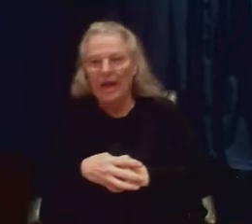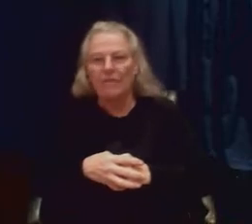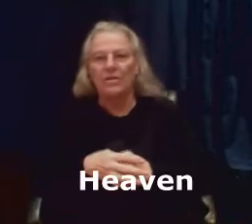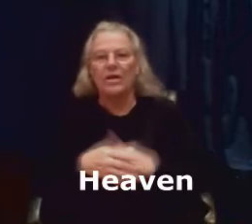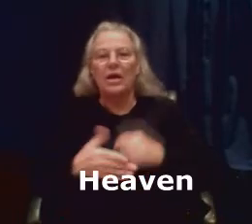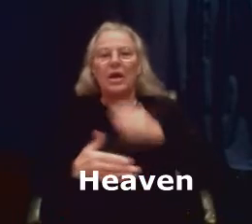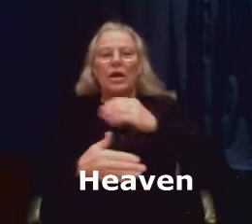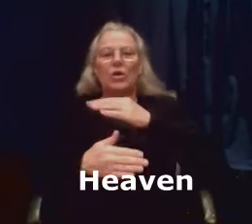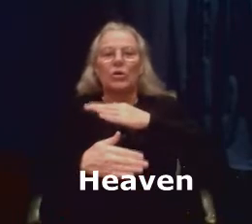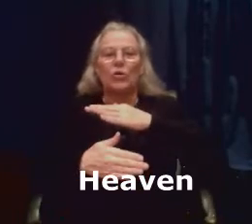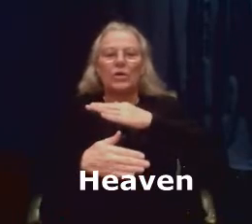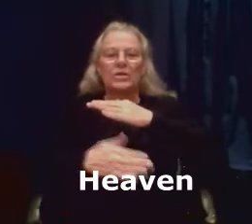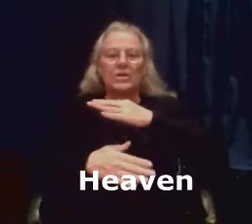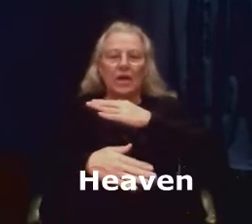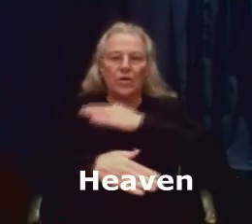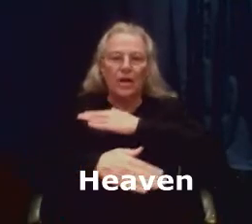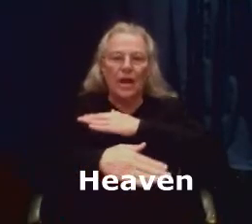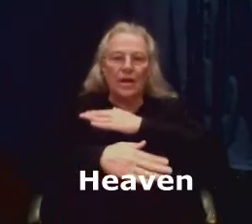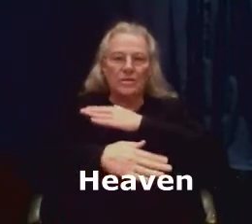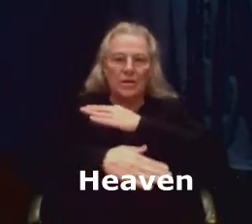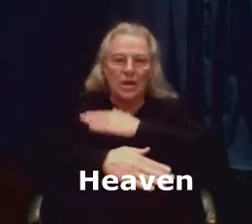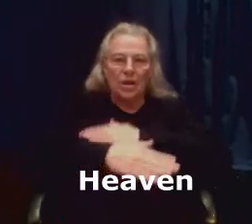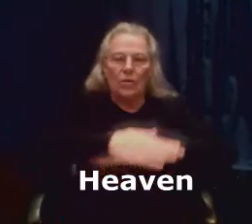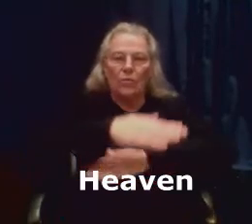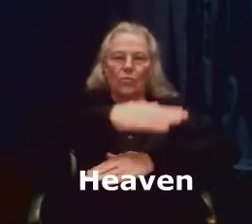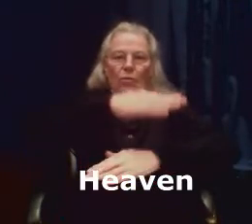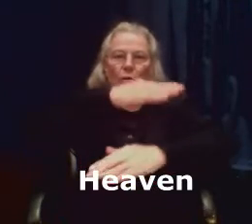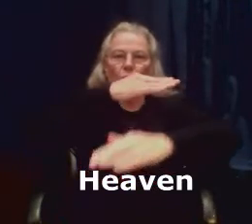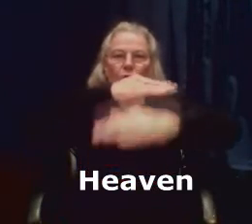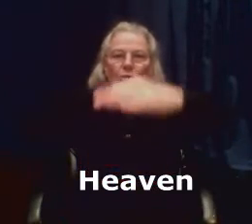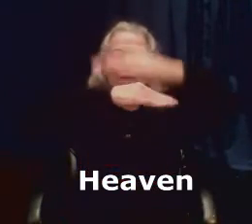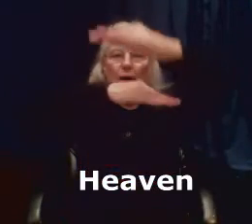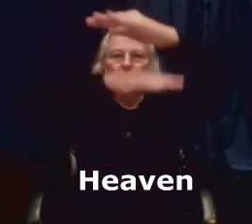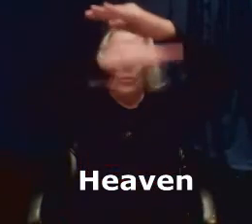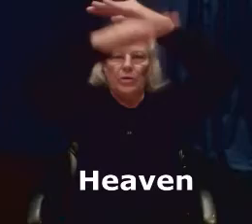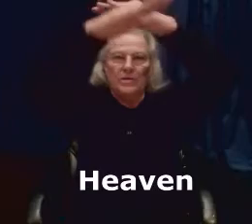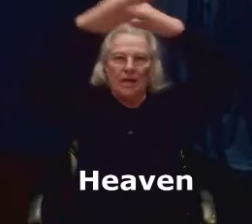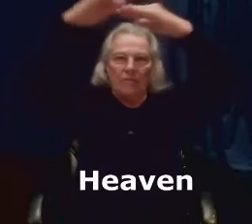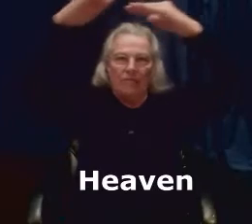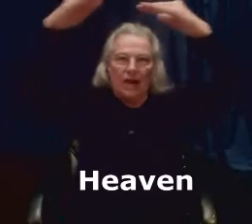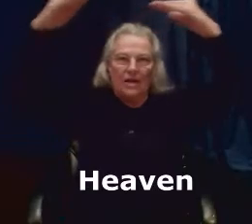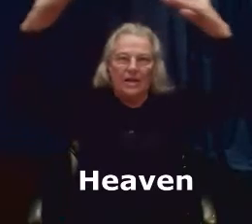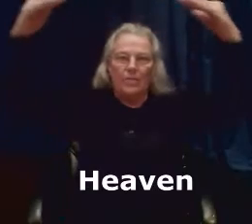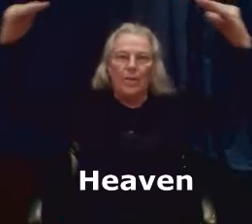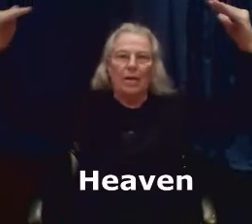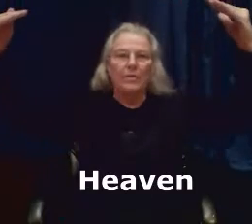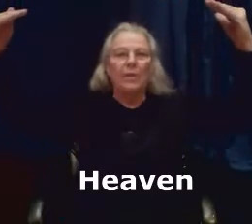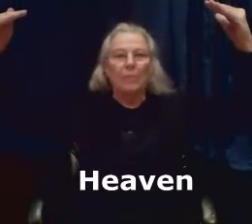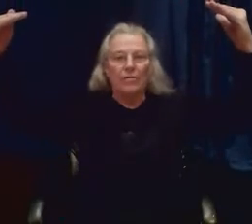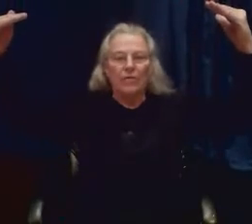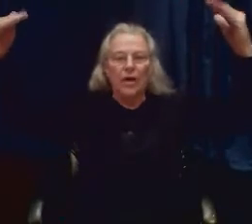Heaven. You're going to take your hands, roll them upwards and flattening them out above your